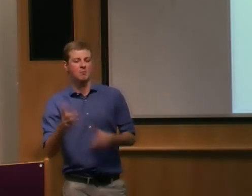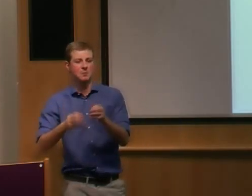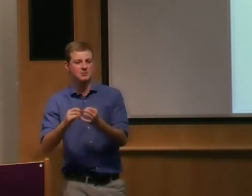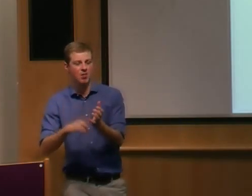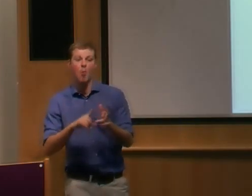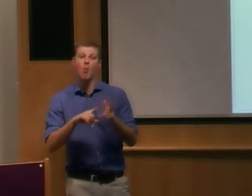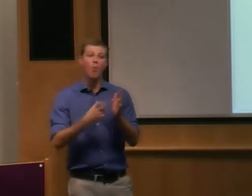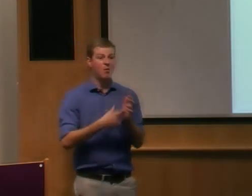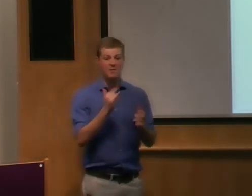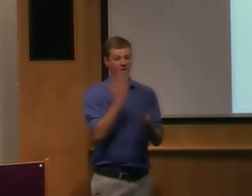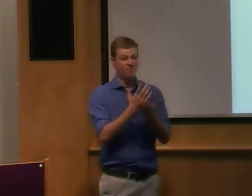with hearing people,